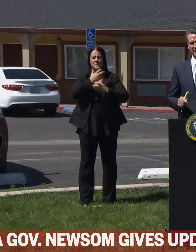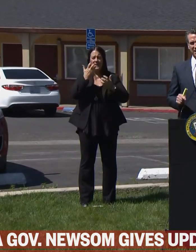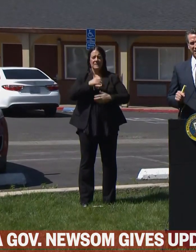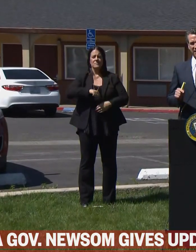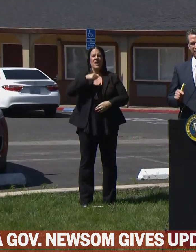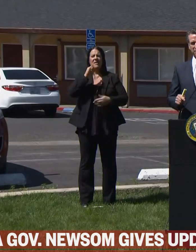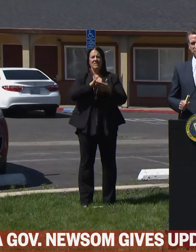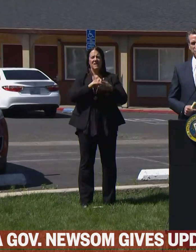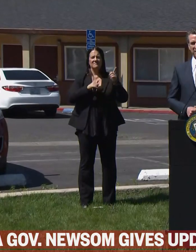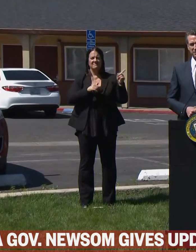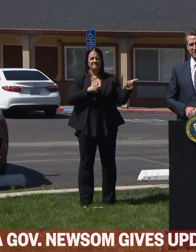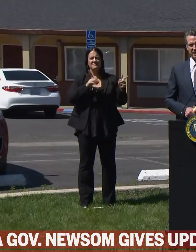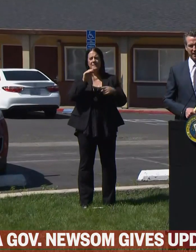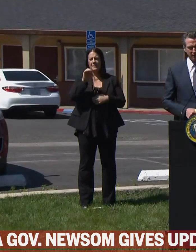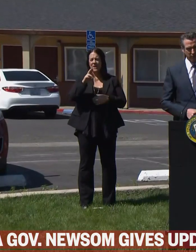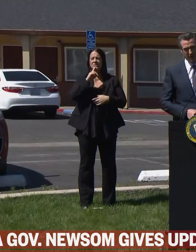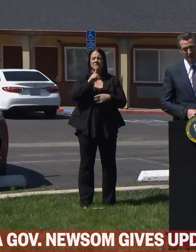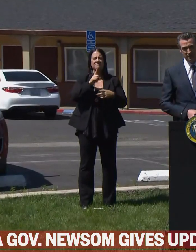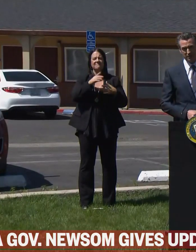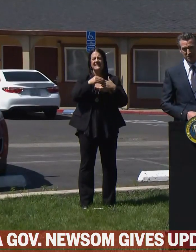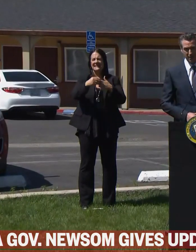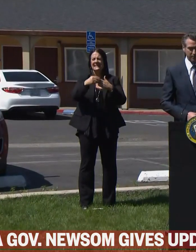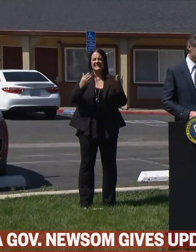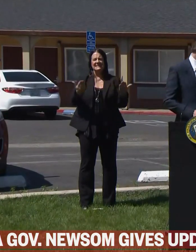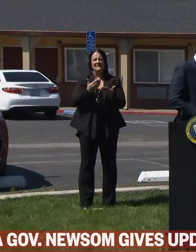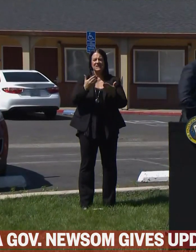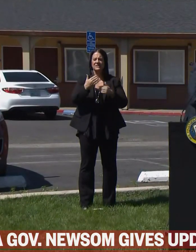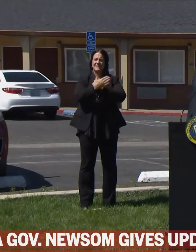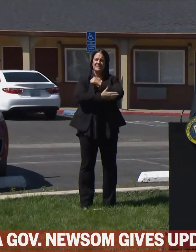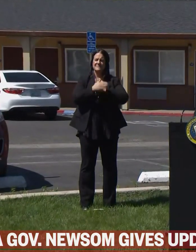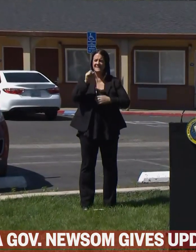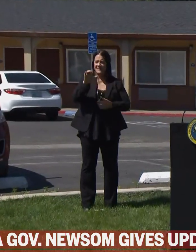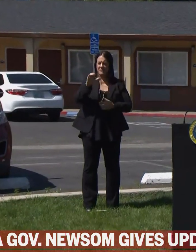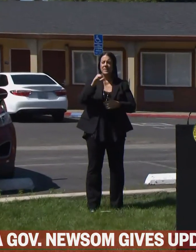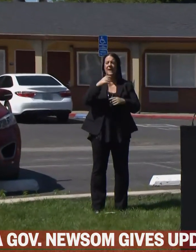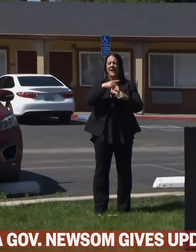and leading the efforts throughout the state of California. Darrell Steinberg.